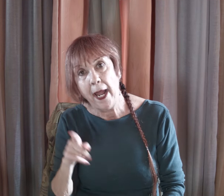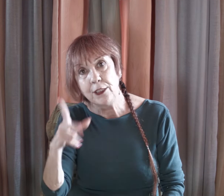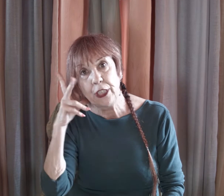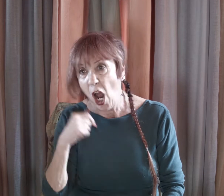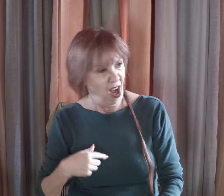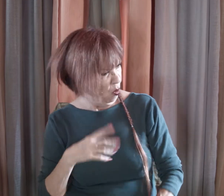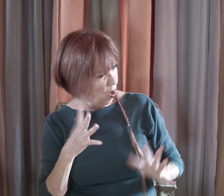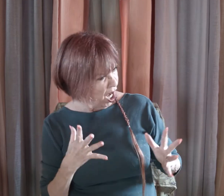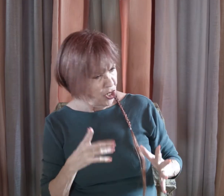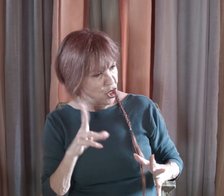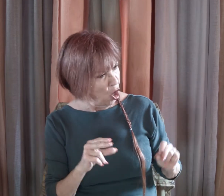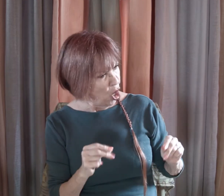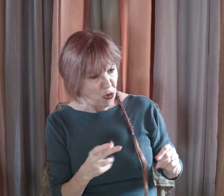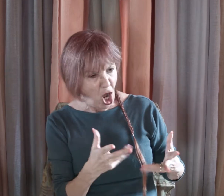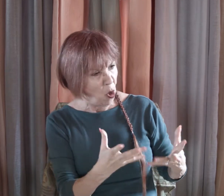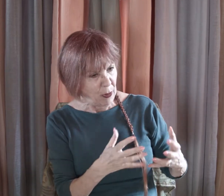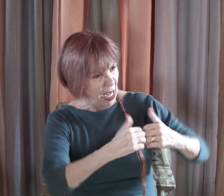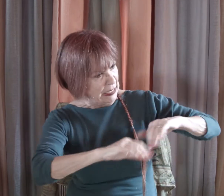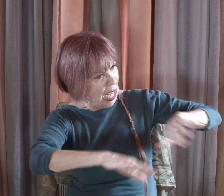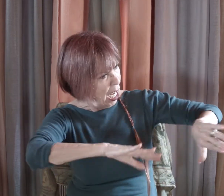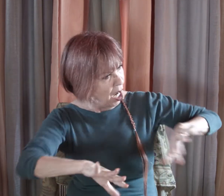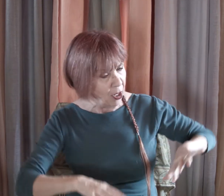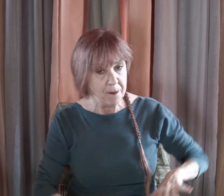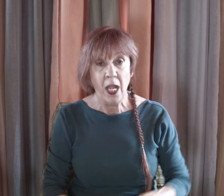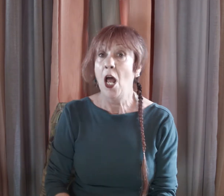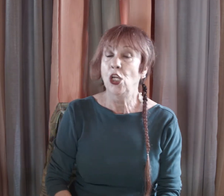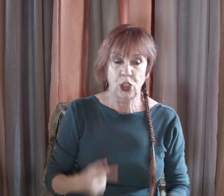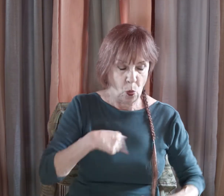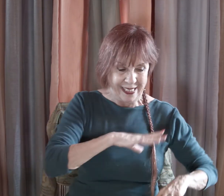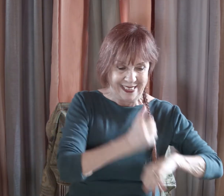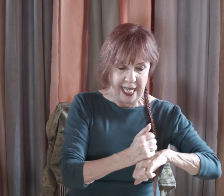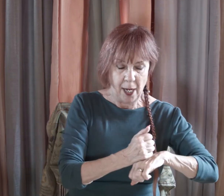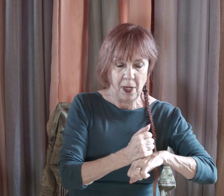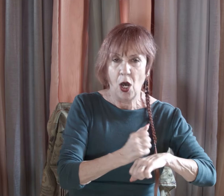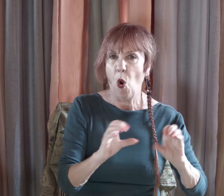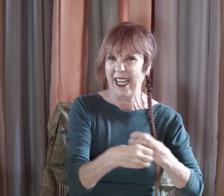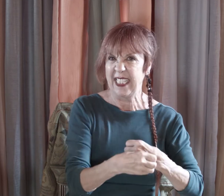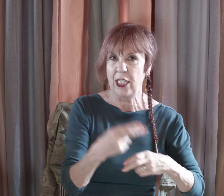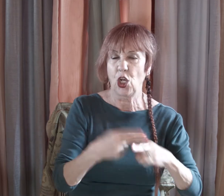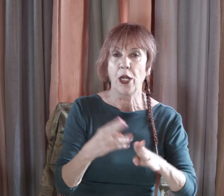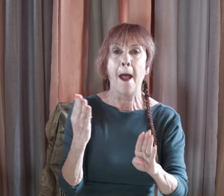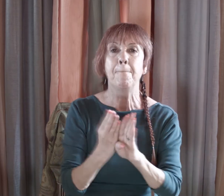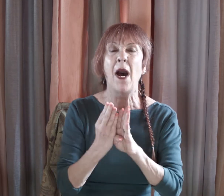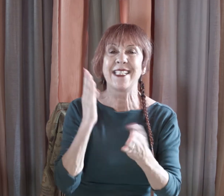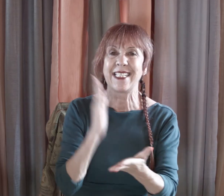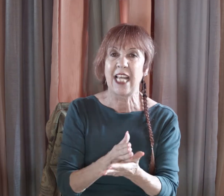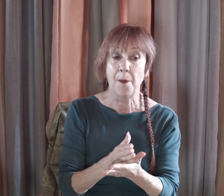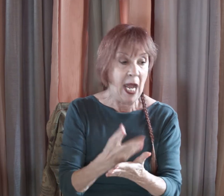Everybody said, you've got to be kidding me. We're trying to get rid of that. And so an organization began called Bus Stop, and it ran people